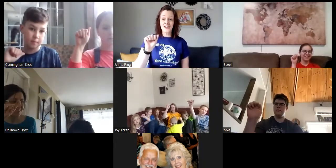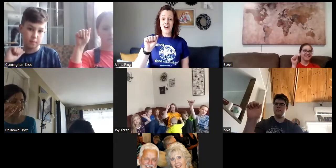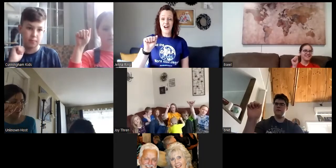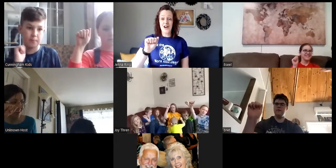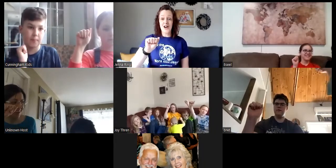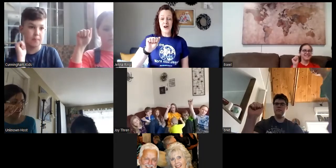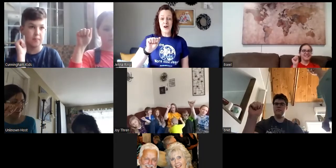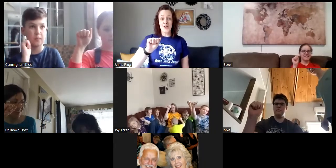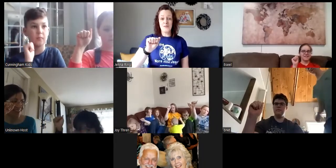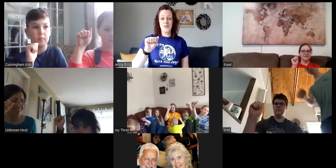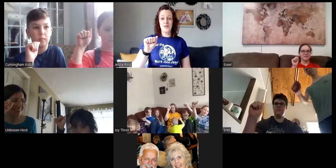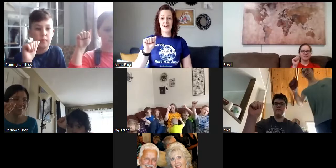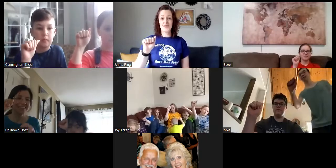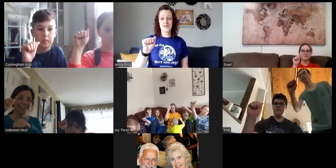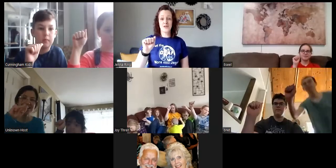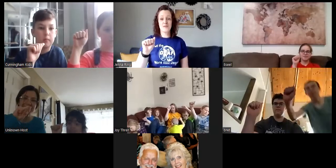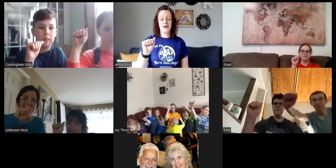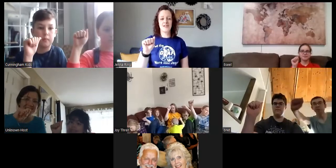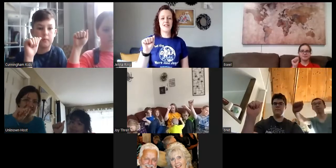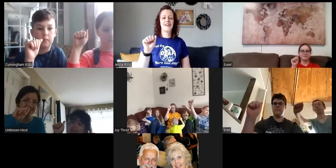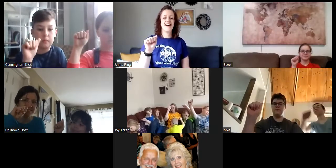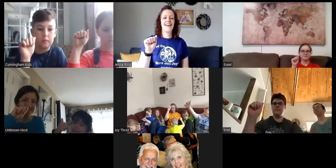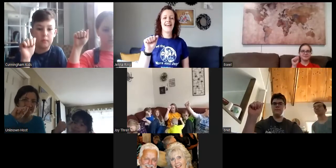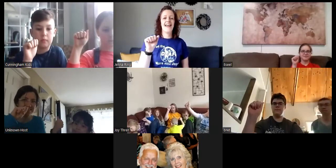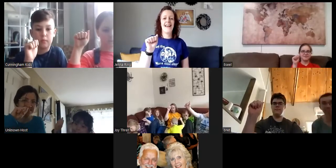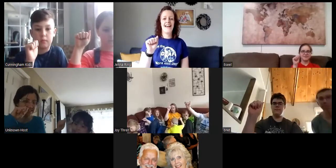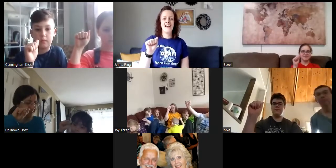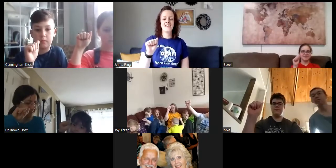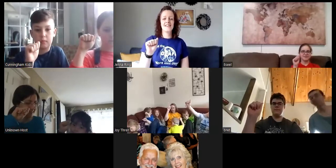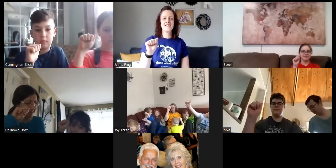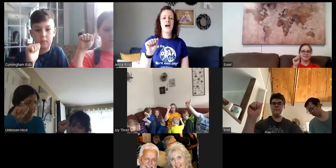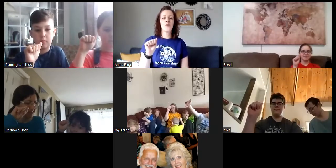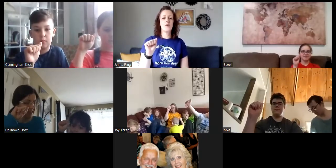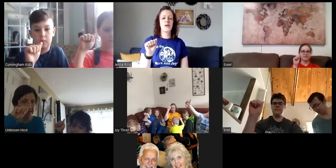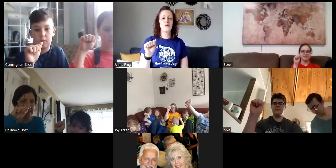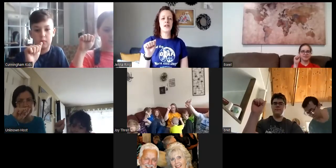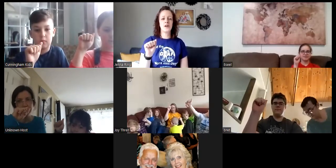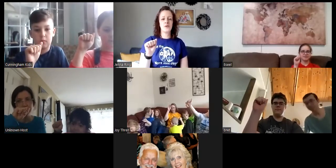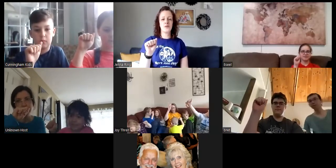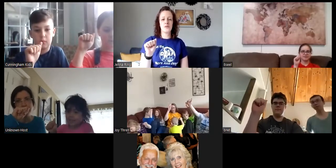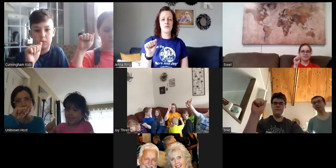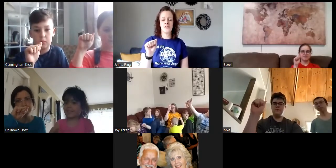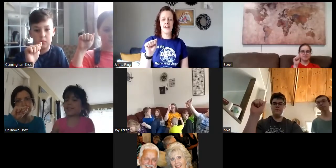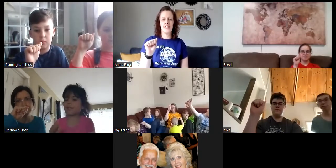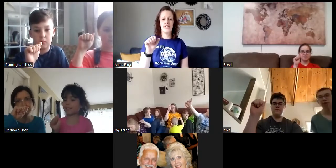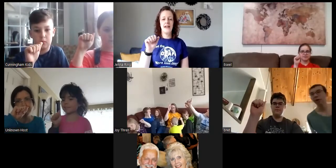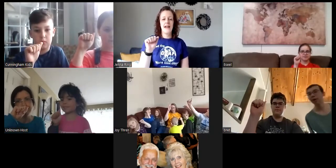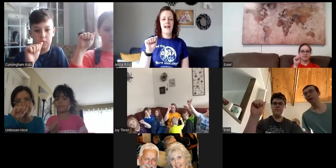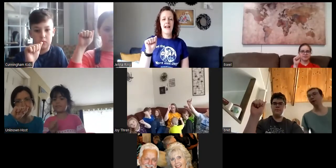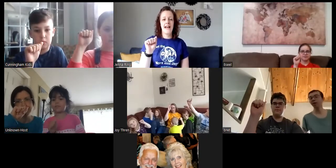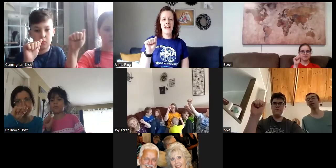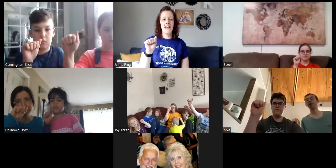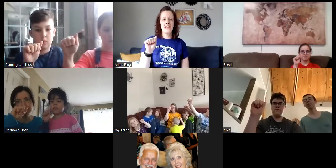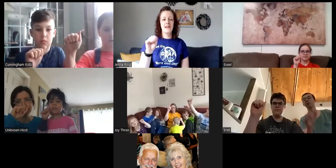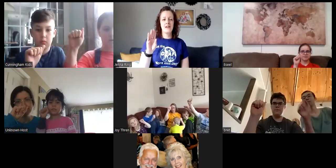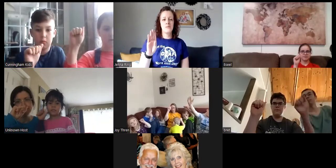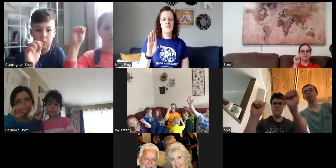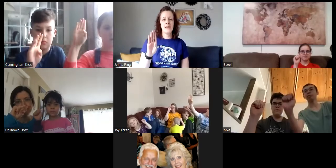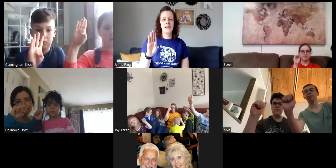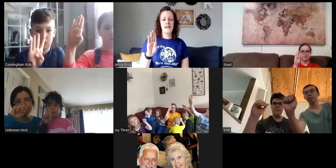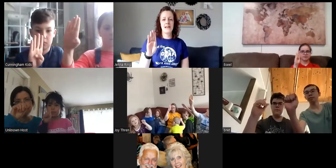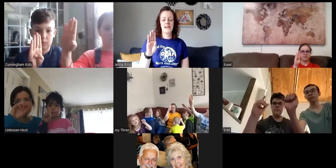A. Good job. You guys are so smart. All right, A. Let's see how quick we can go through them. You ready?